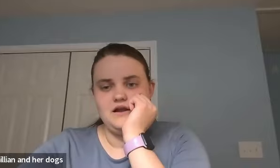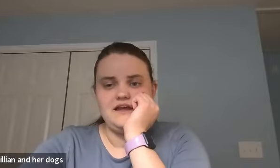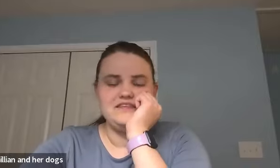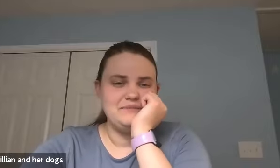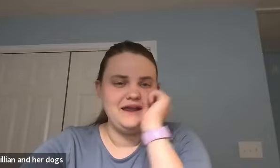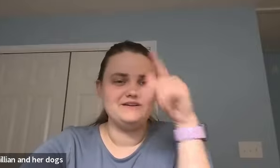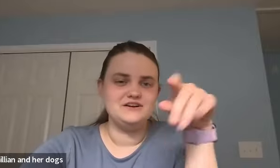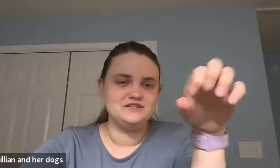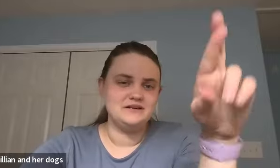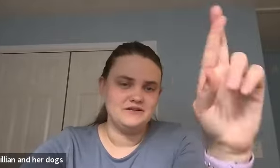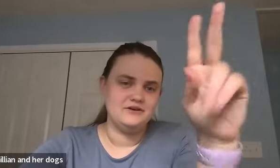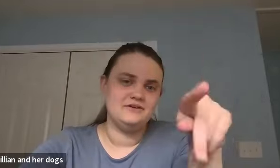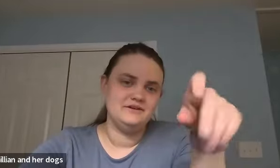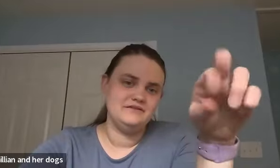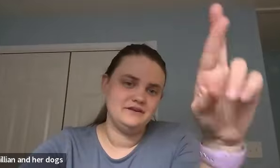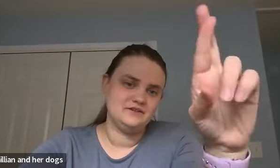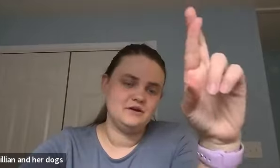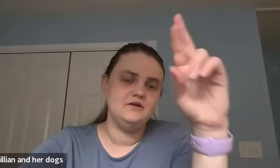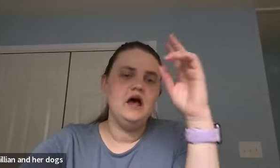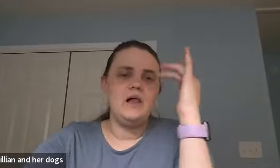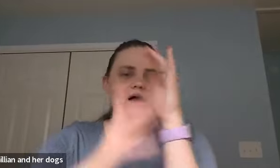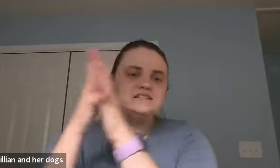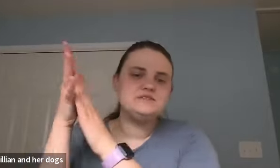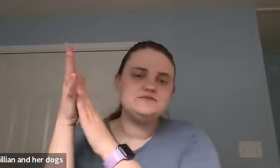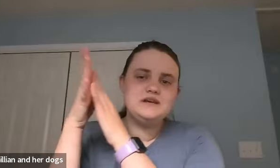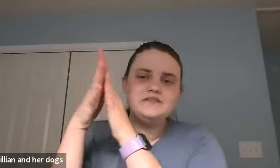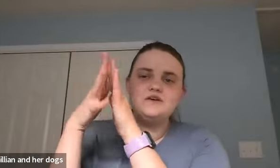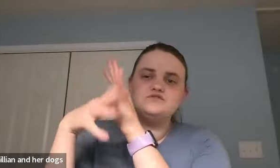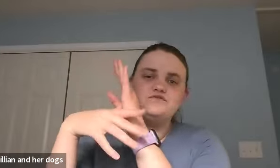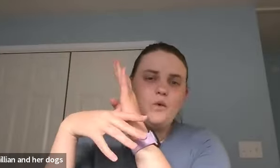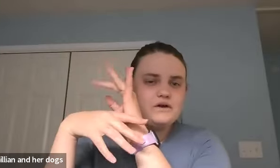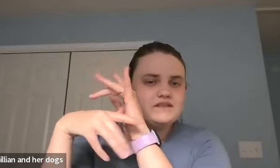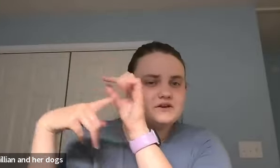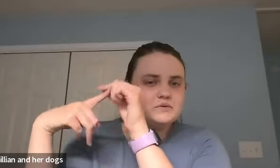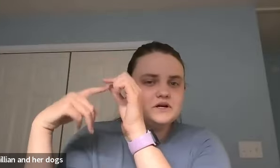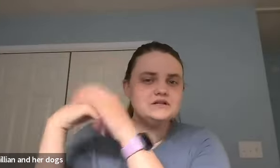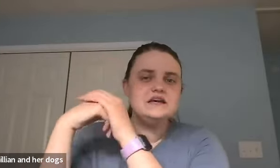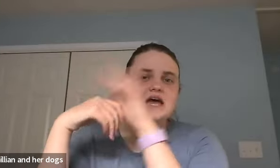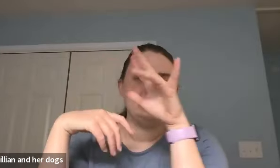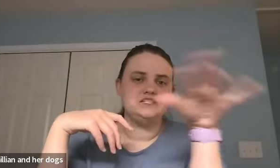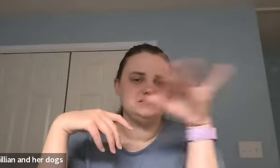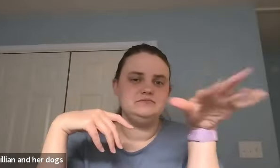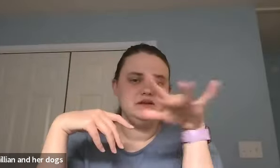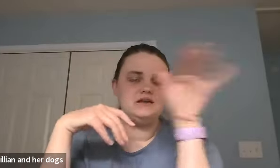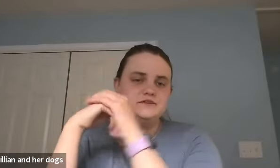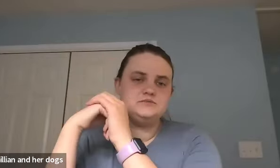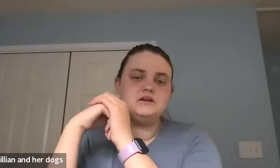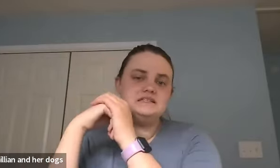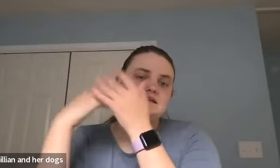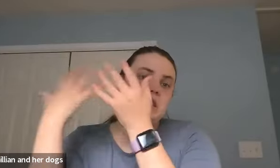pear, I think pear is also another fingerspell. A lot of times if you get those 4-letter words, it's just kind of fingerspell because it's a